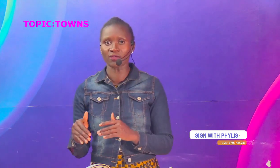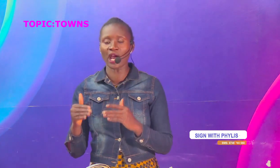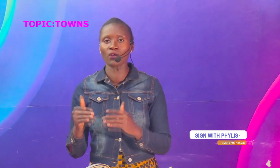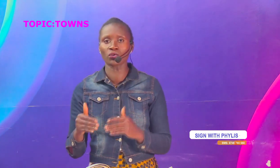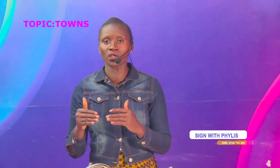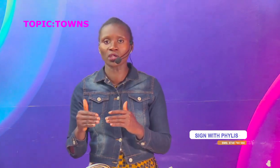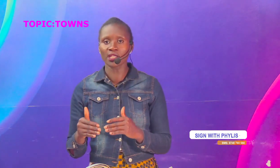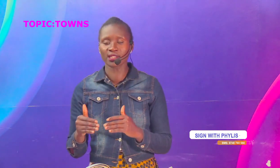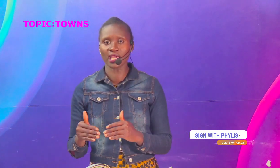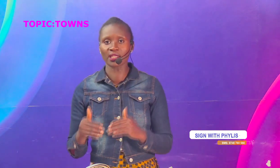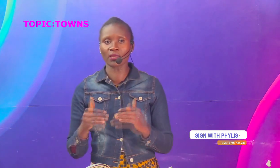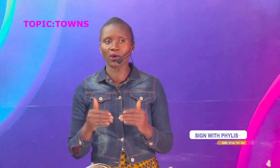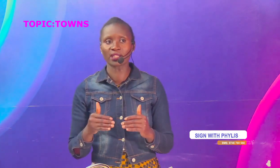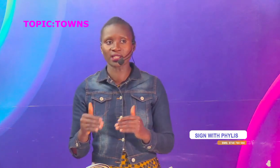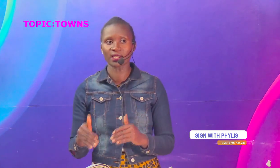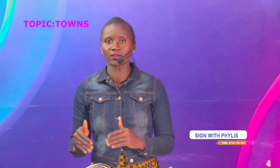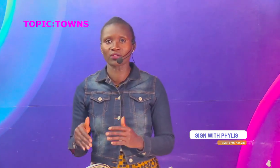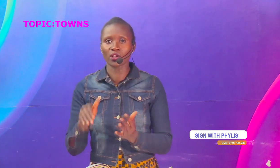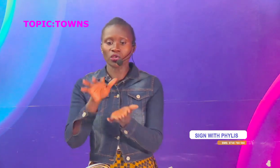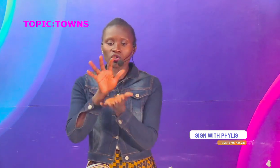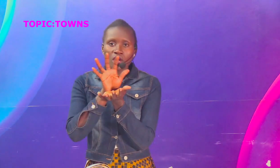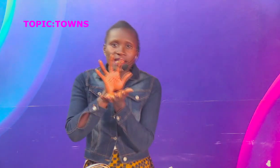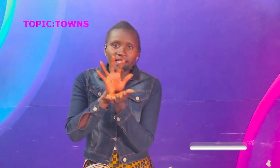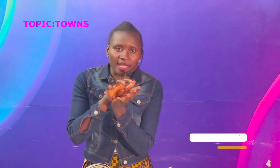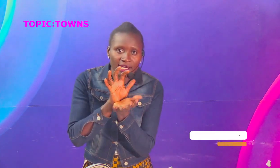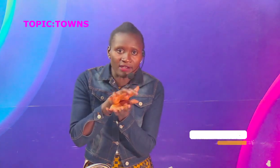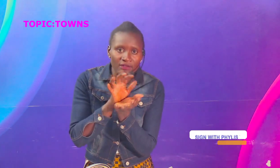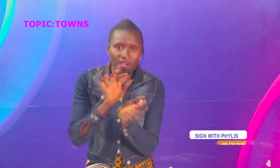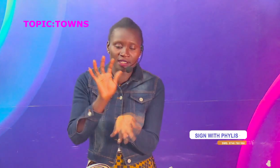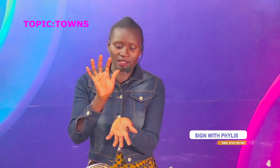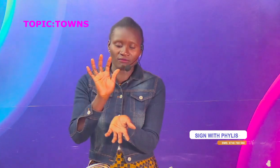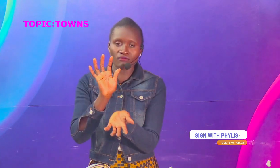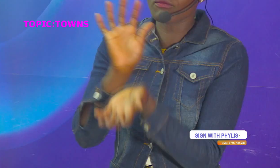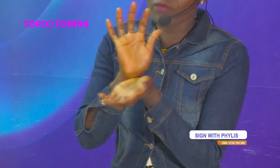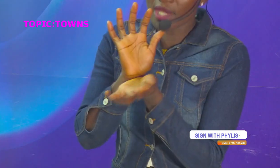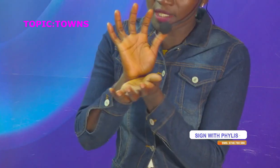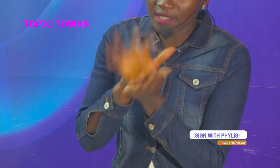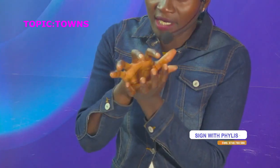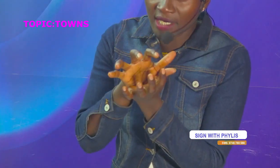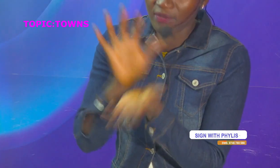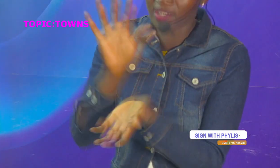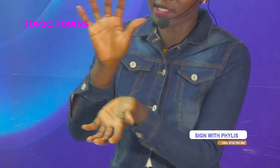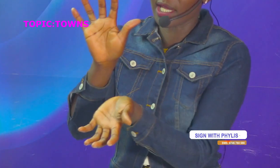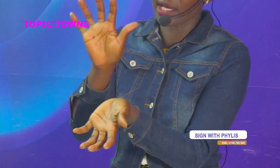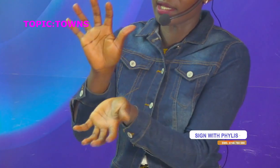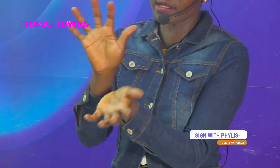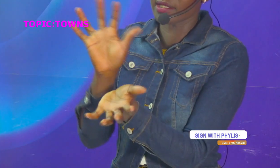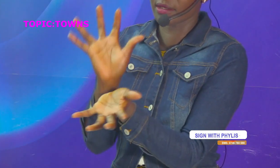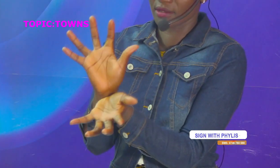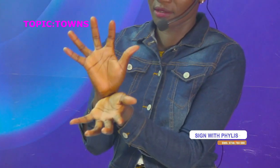we sign the word Tana River? Tana River. Tana River. It is like this.